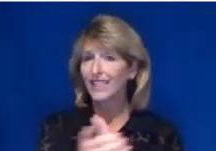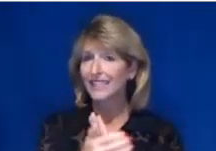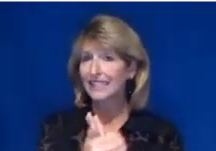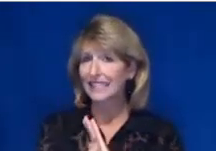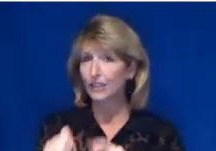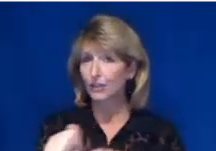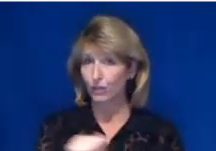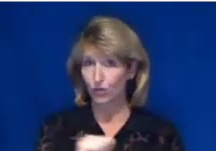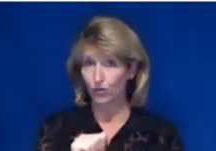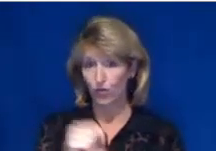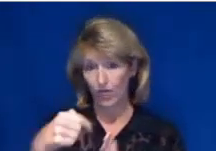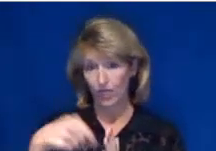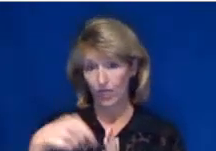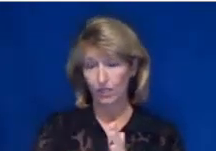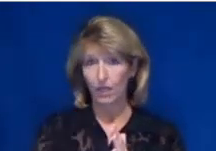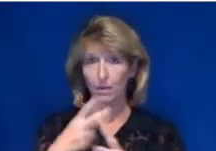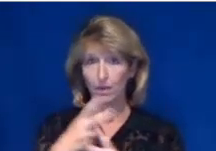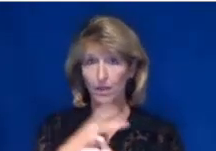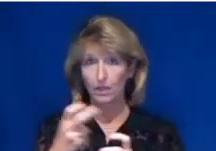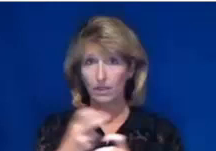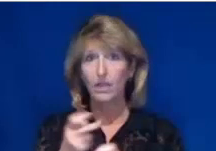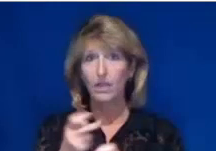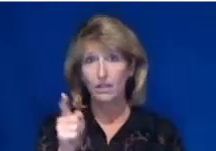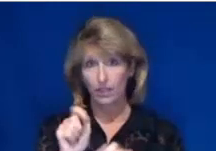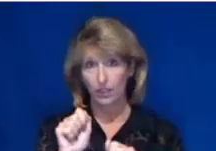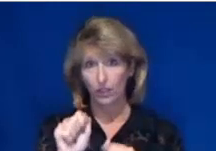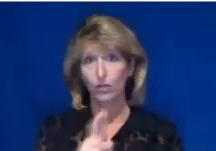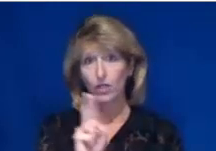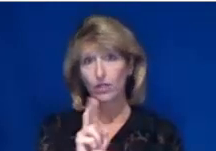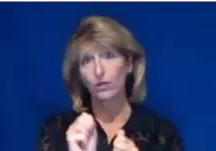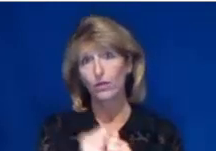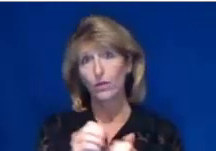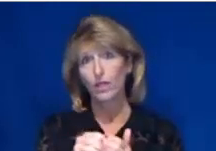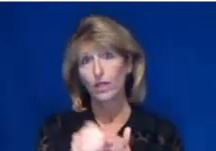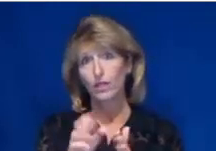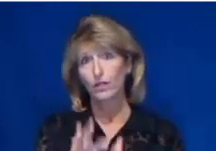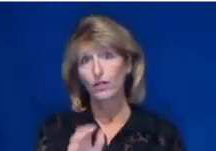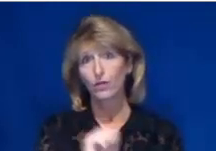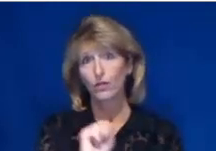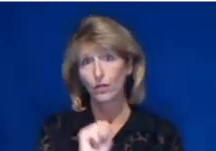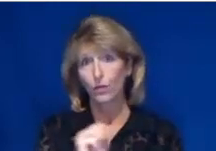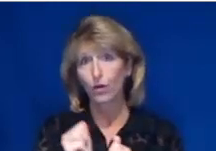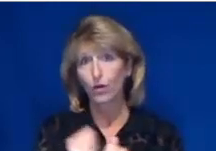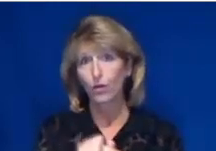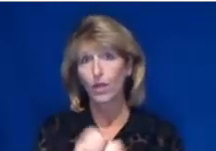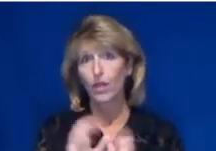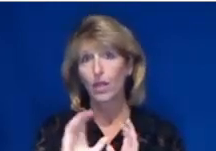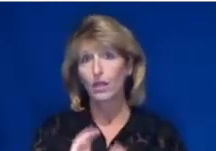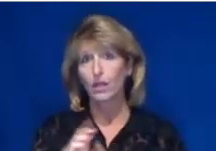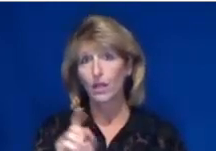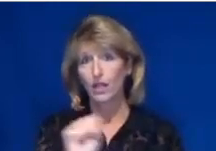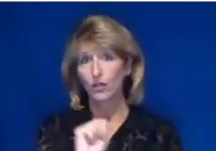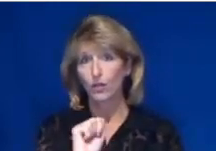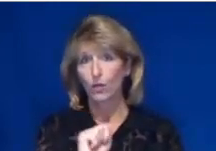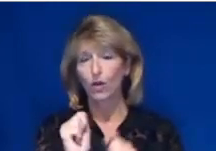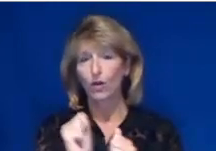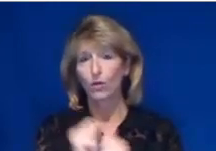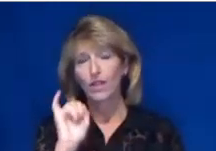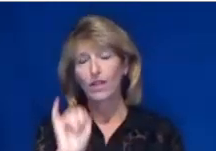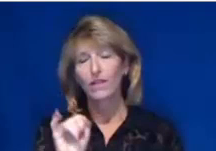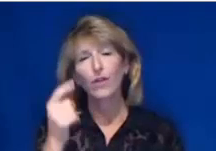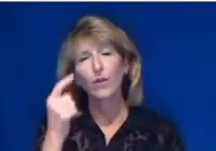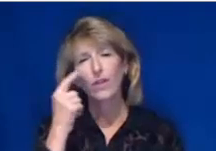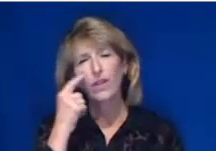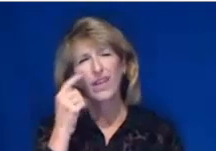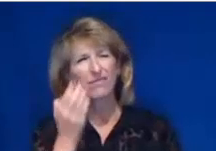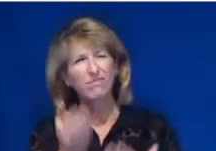And some of you may not have in-depth training in regards to assessment and using assessment tools. And